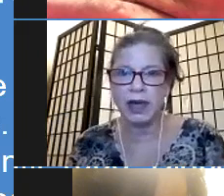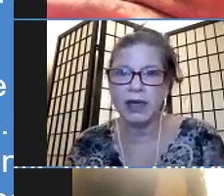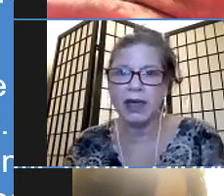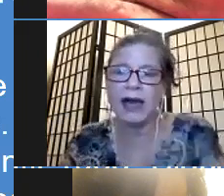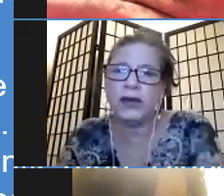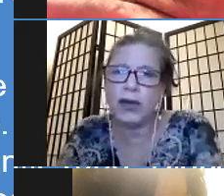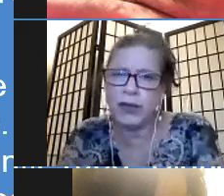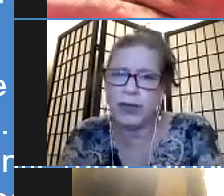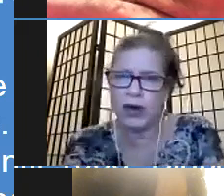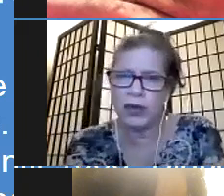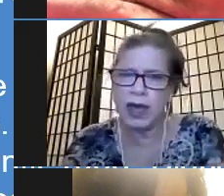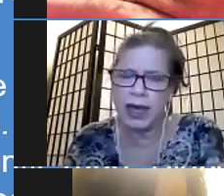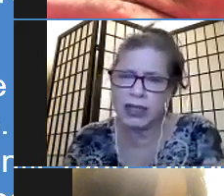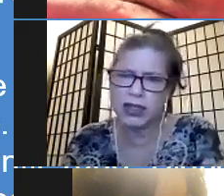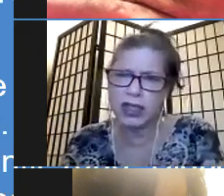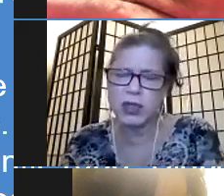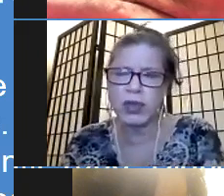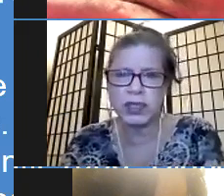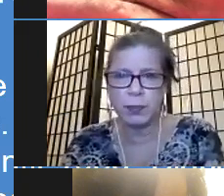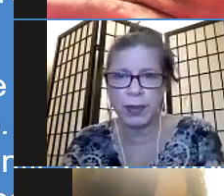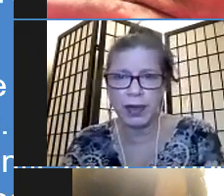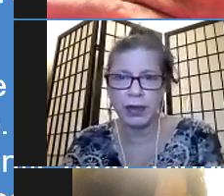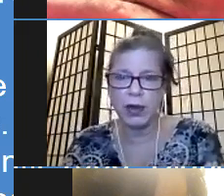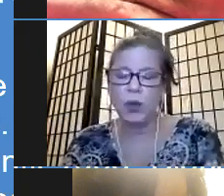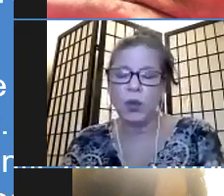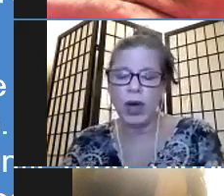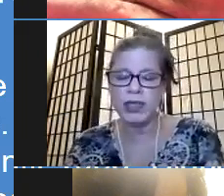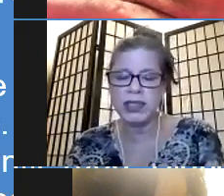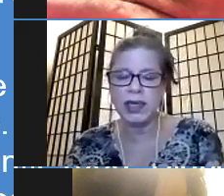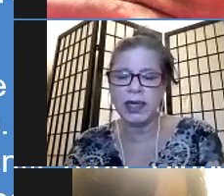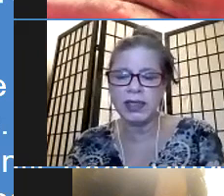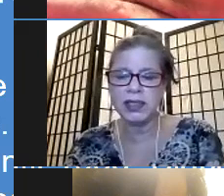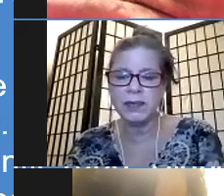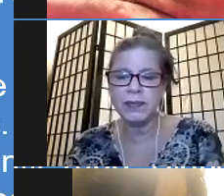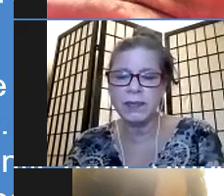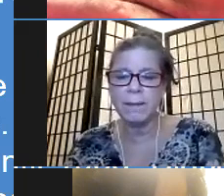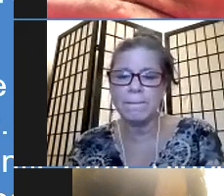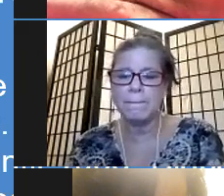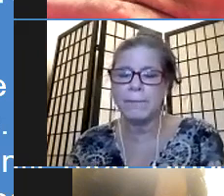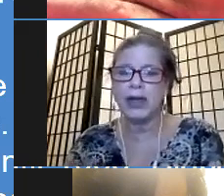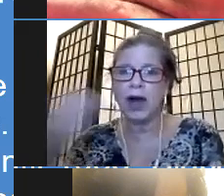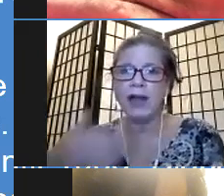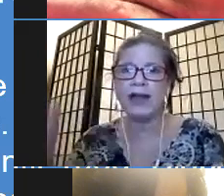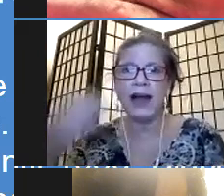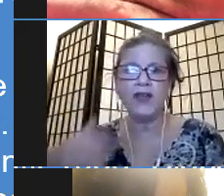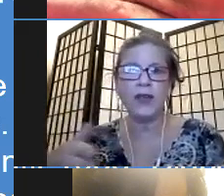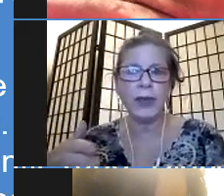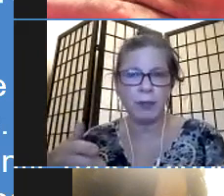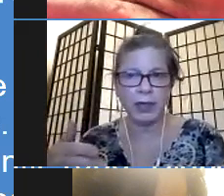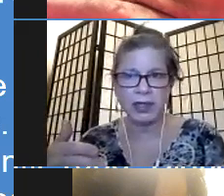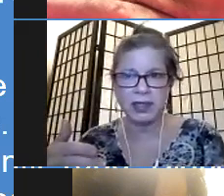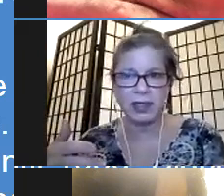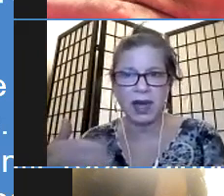Mika, I don't know if you know the answer to this question, but was it beyond the